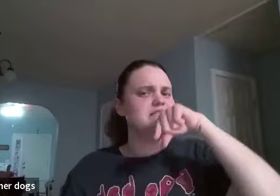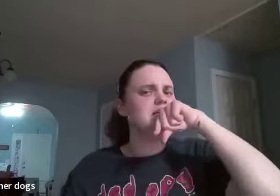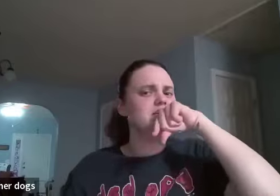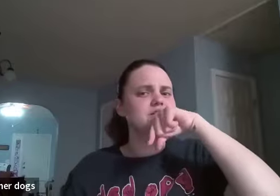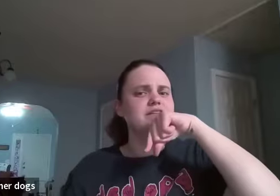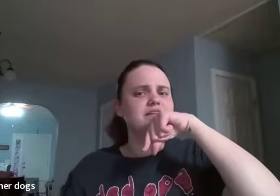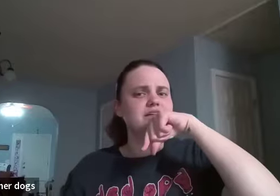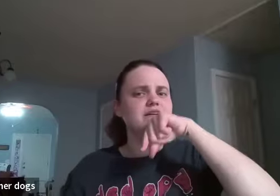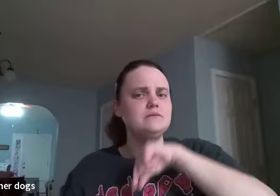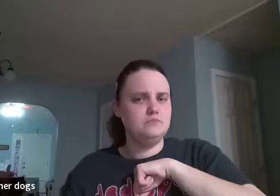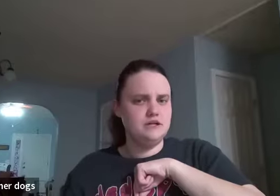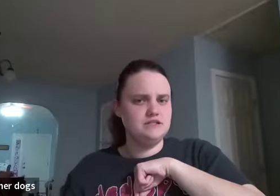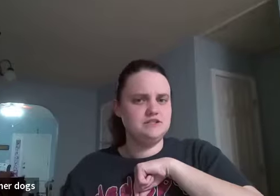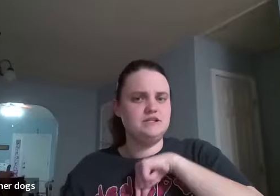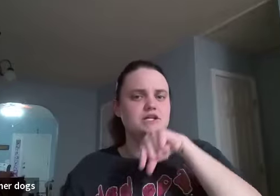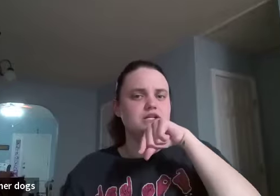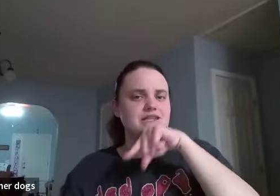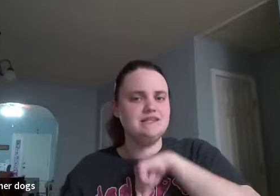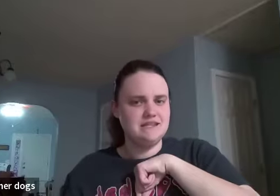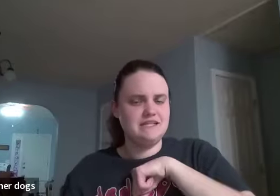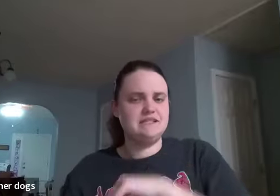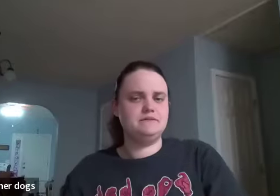like turkey, bring it to your chest. Thanksgiving.